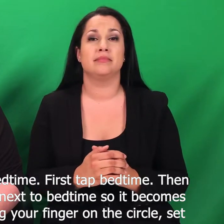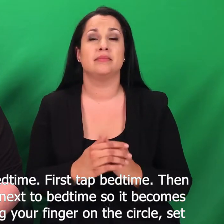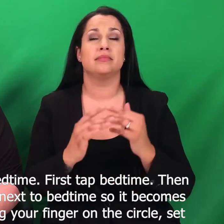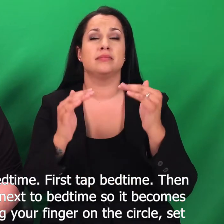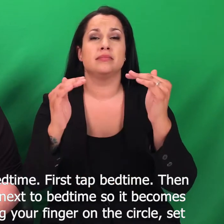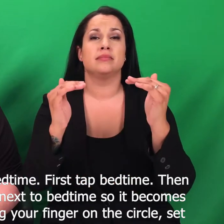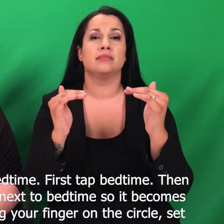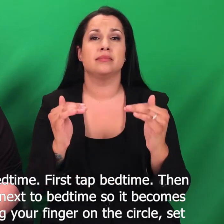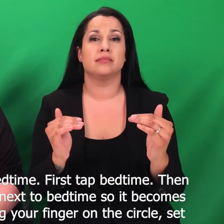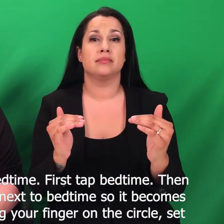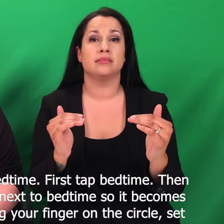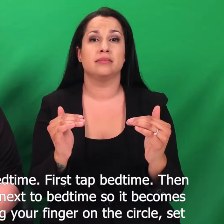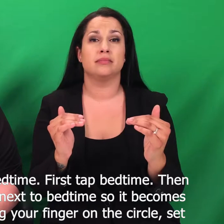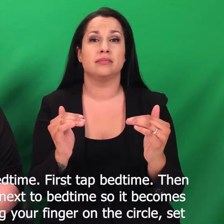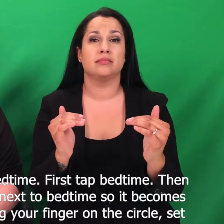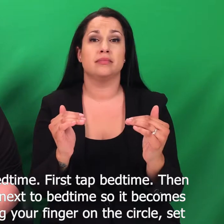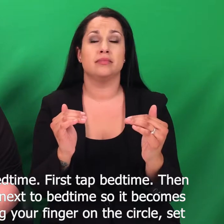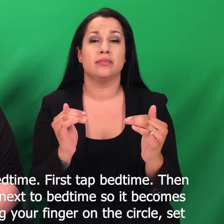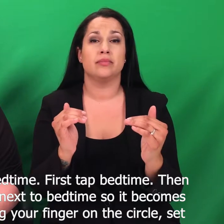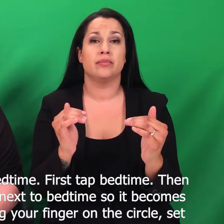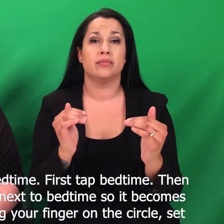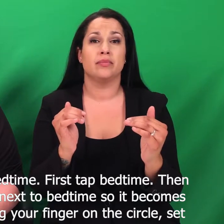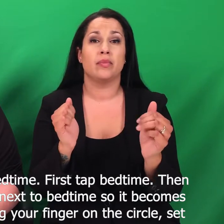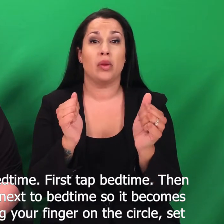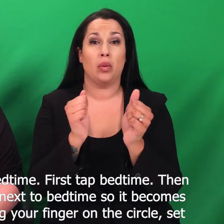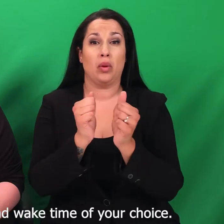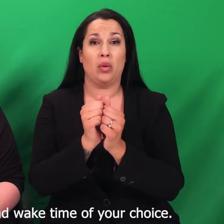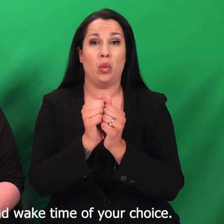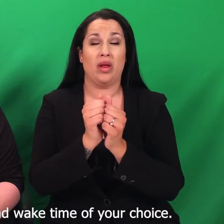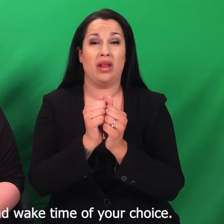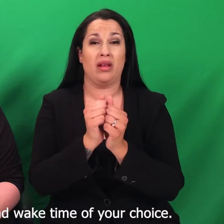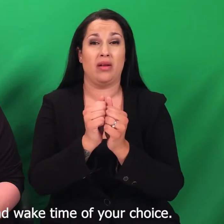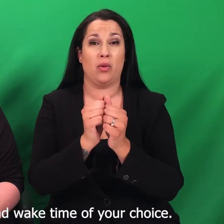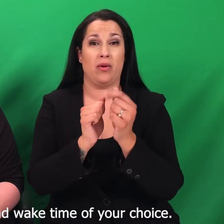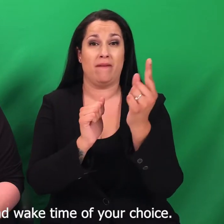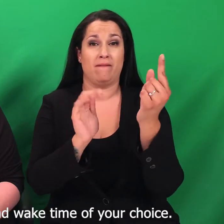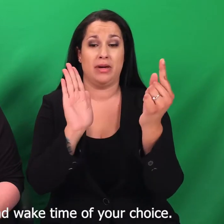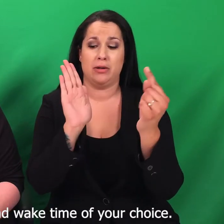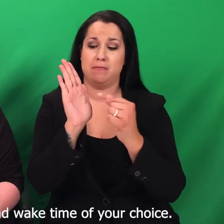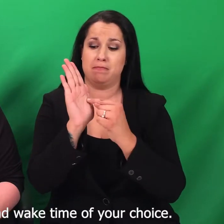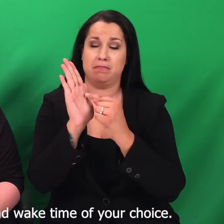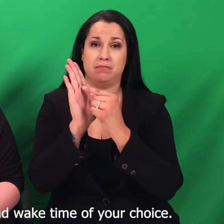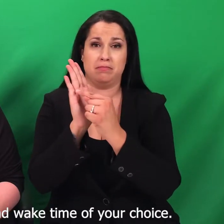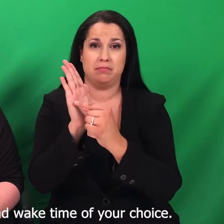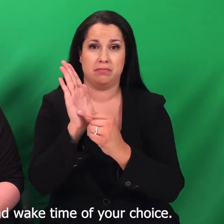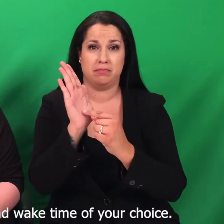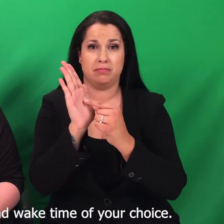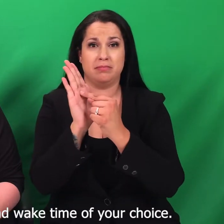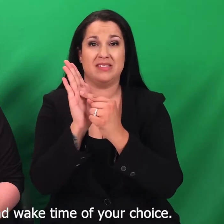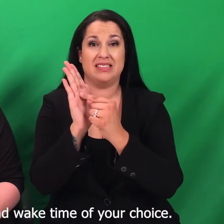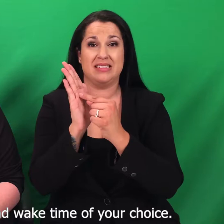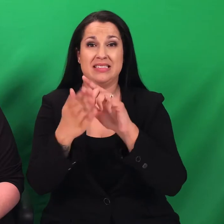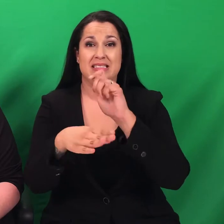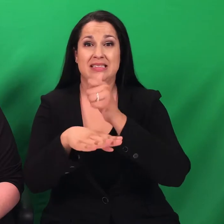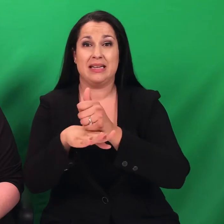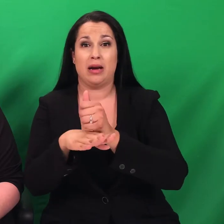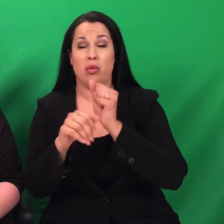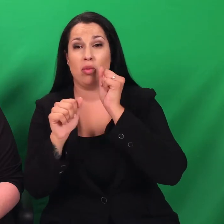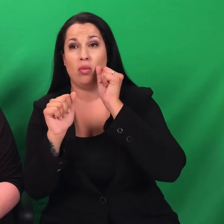Then, using your finger on the circle, set the bedtime and wake time of your choice.